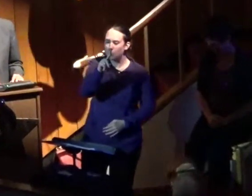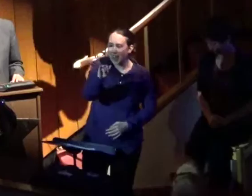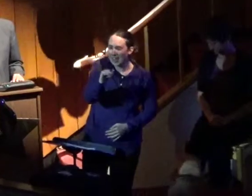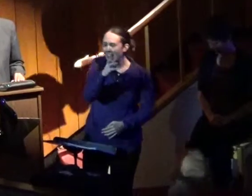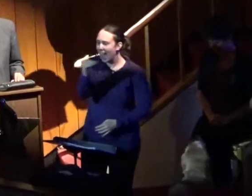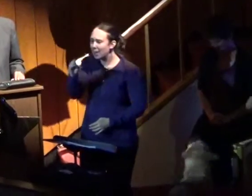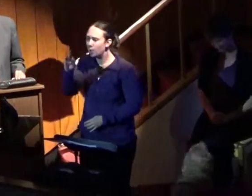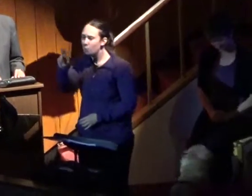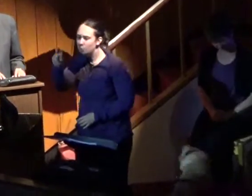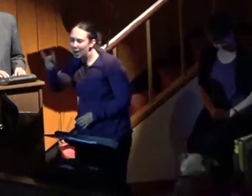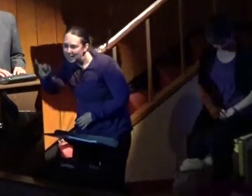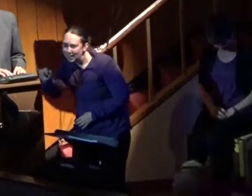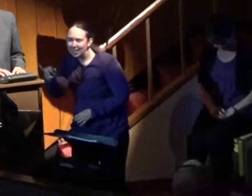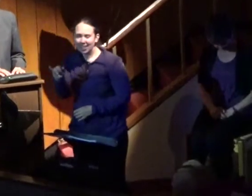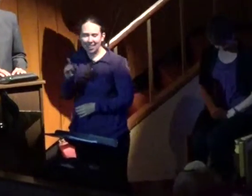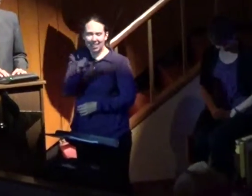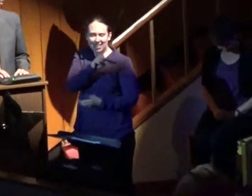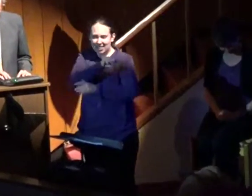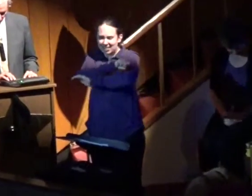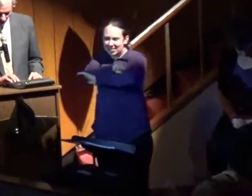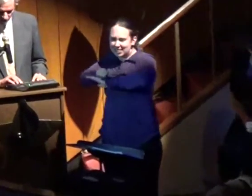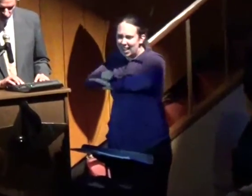stage crew, the people who did the lights,